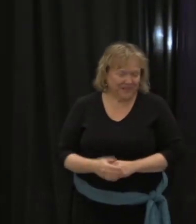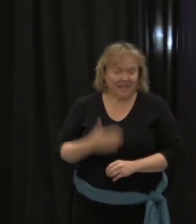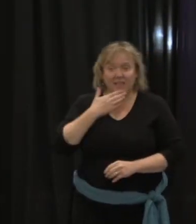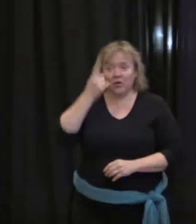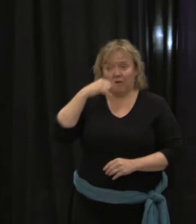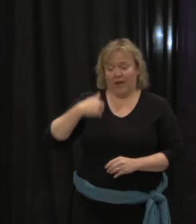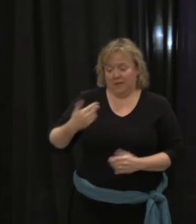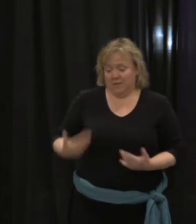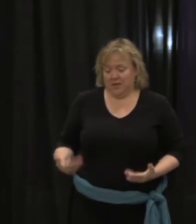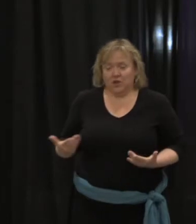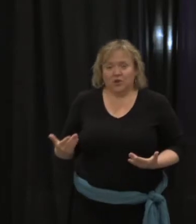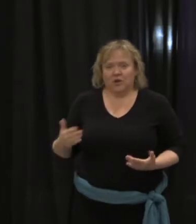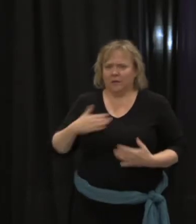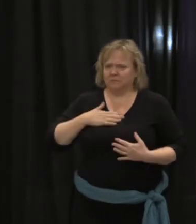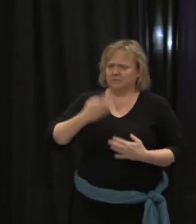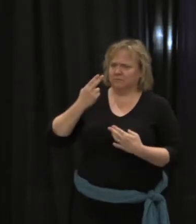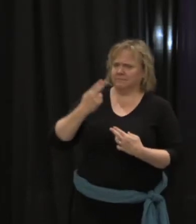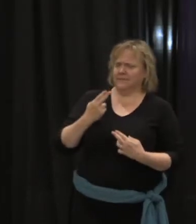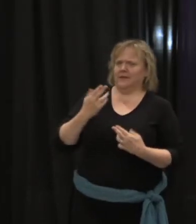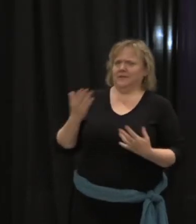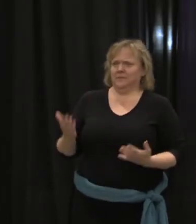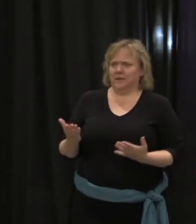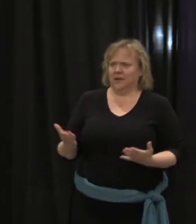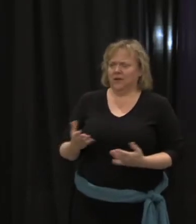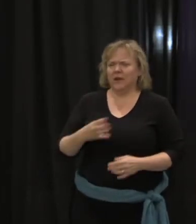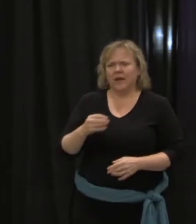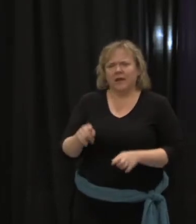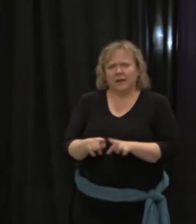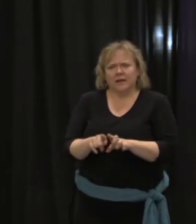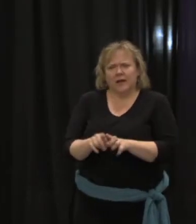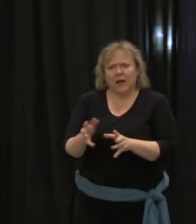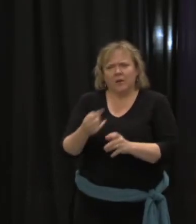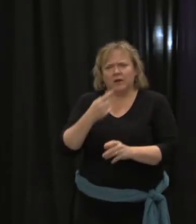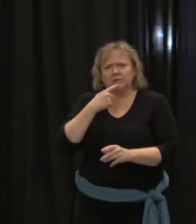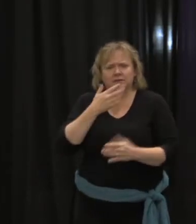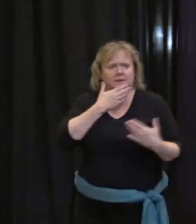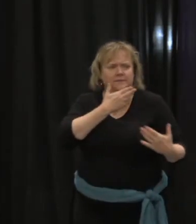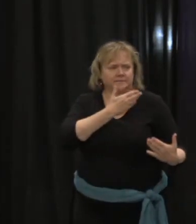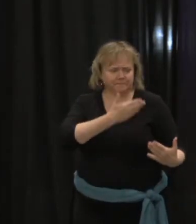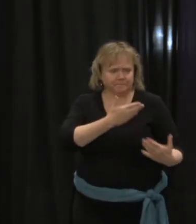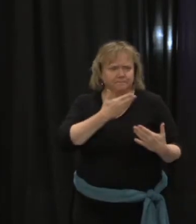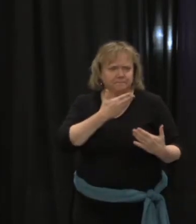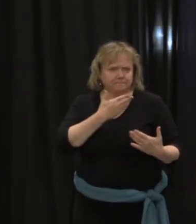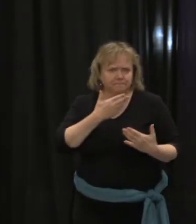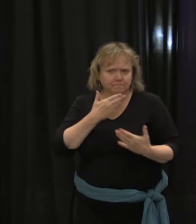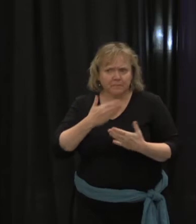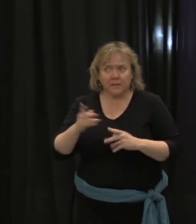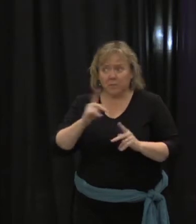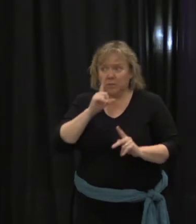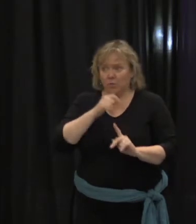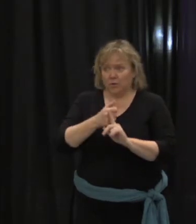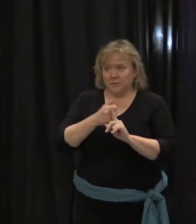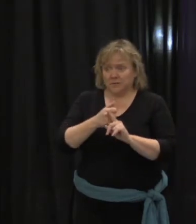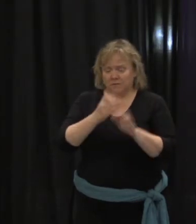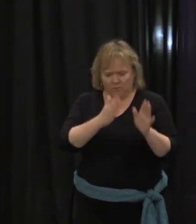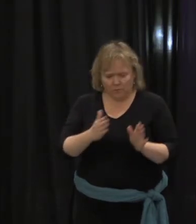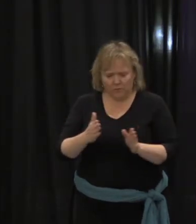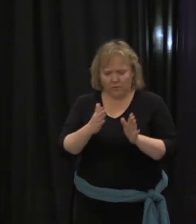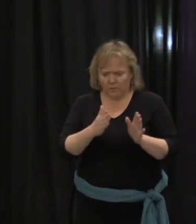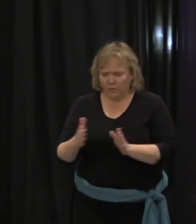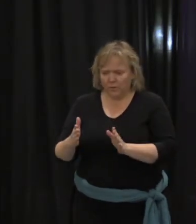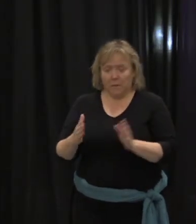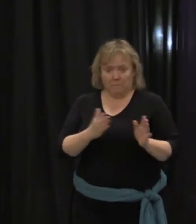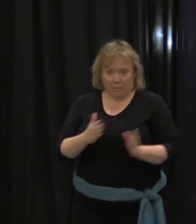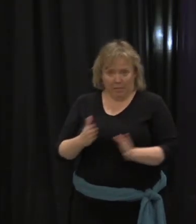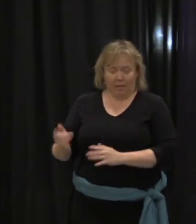here. It's really an honor to be here with you, and I want to especially extend gratitude to the folks who helped to organize and plan this conference. It is